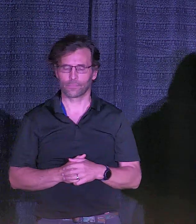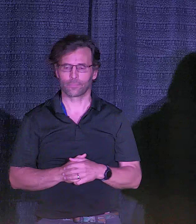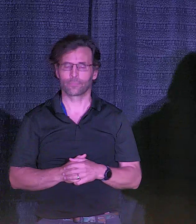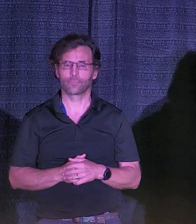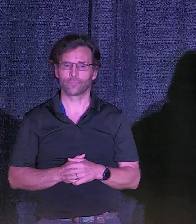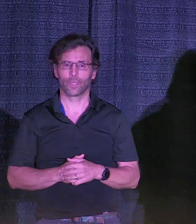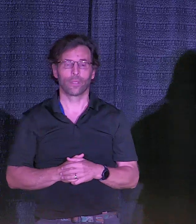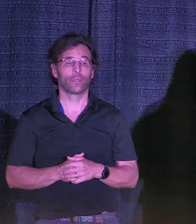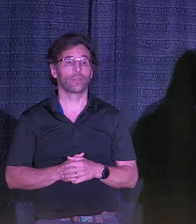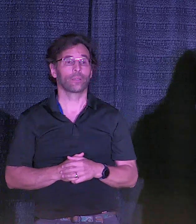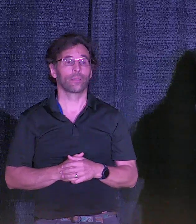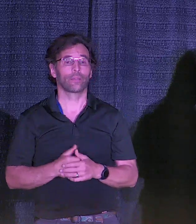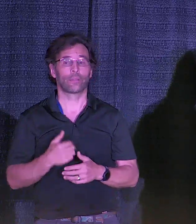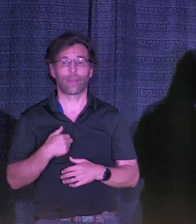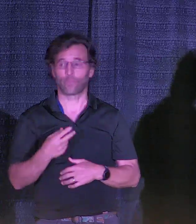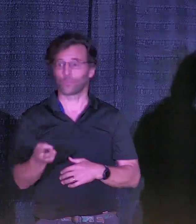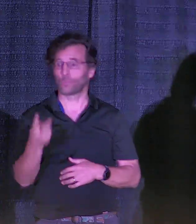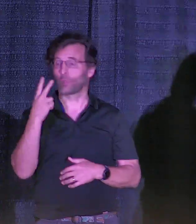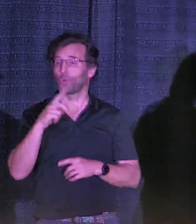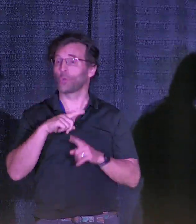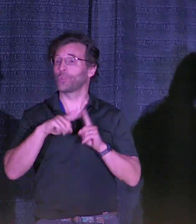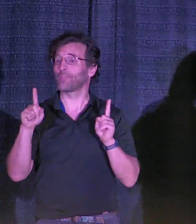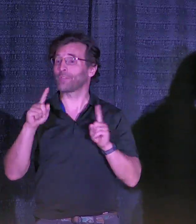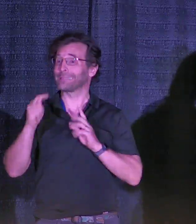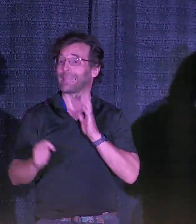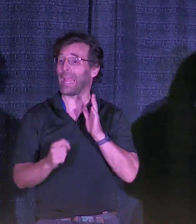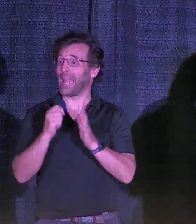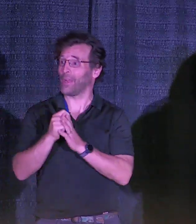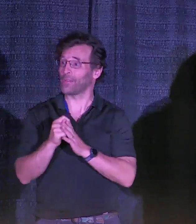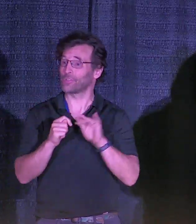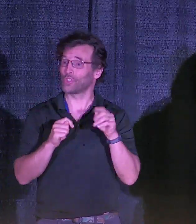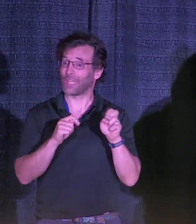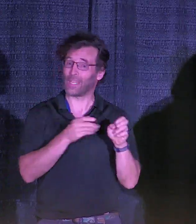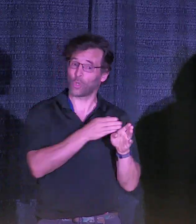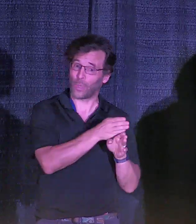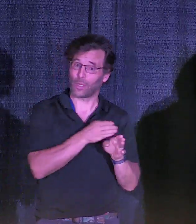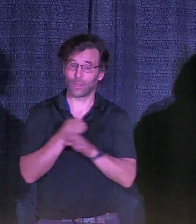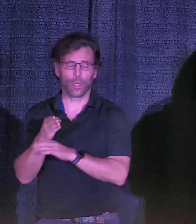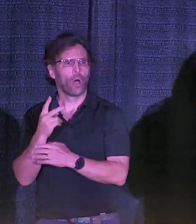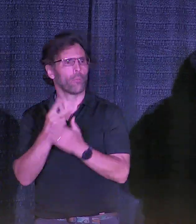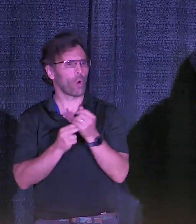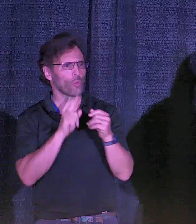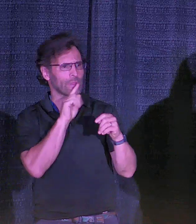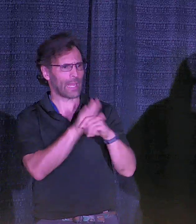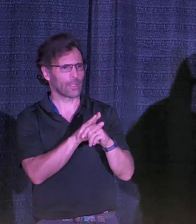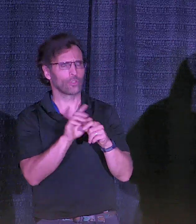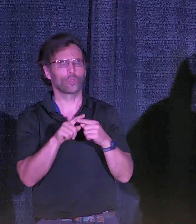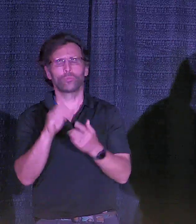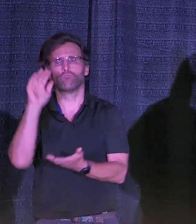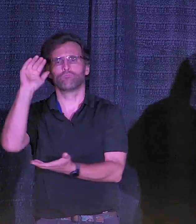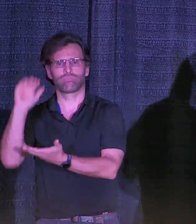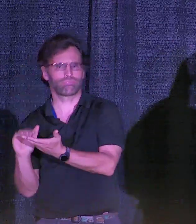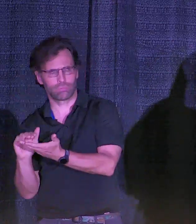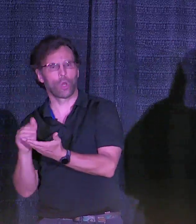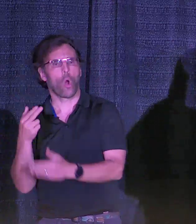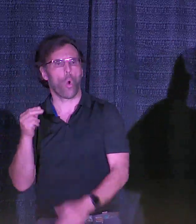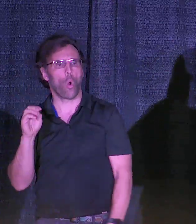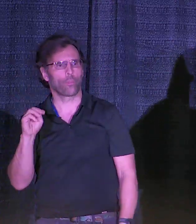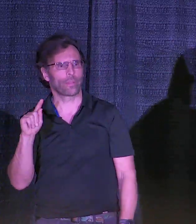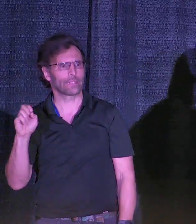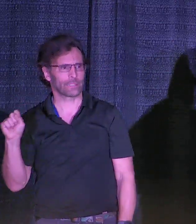There have been two different eras of Jane's career. Both have been dedicated to ending homelessness. There is